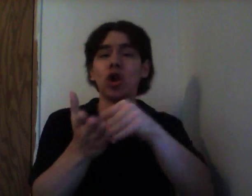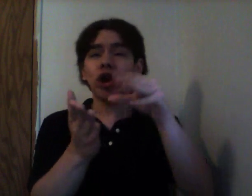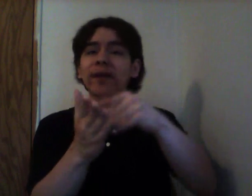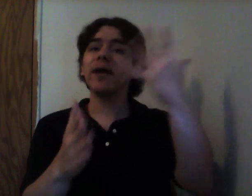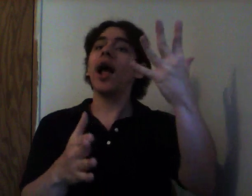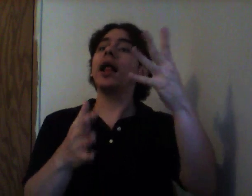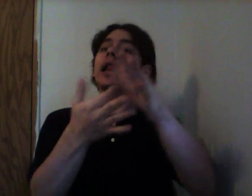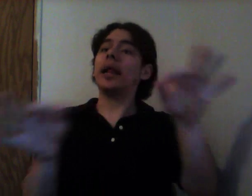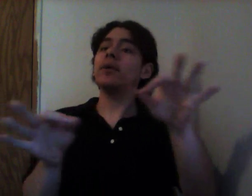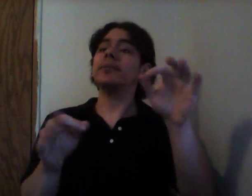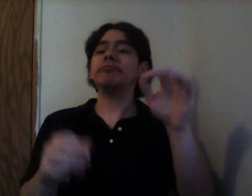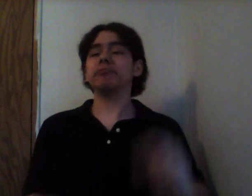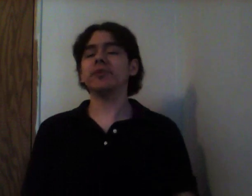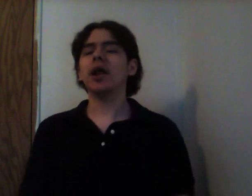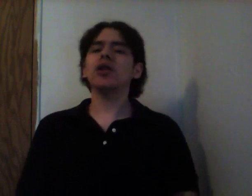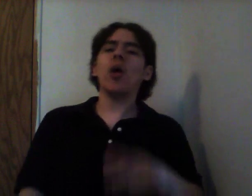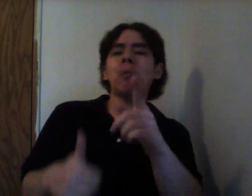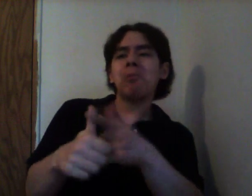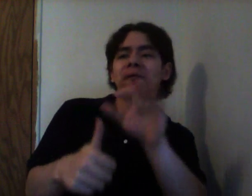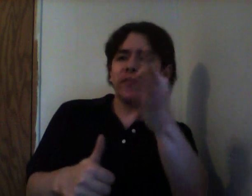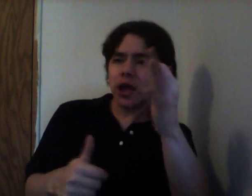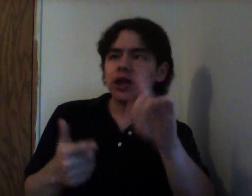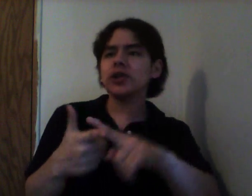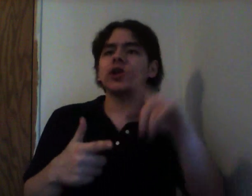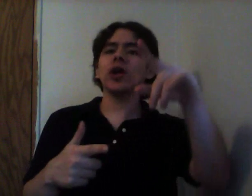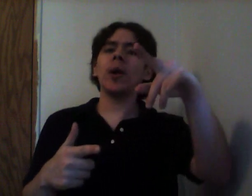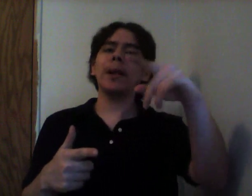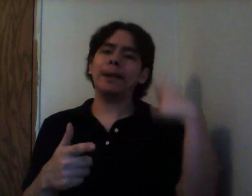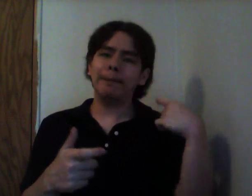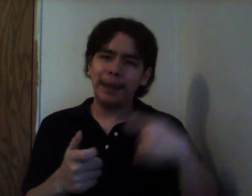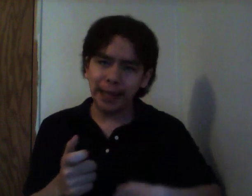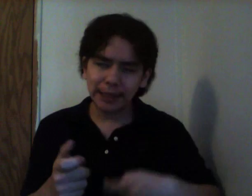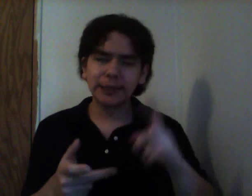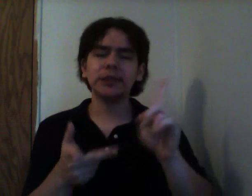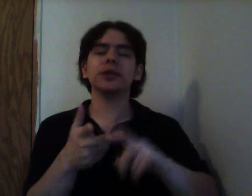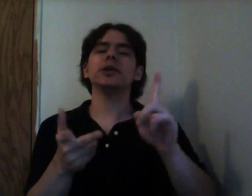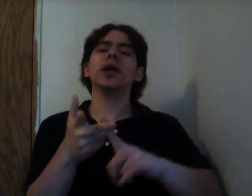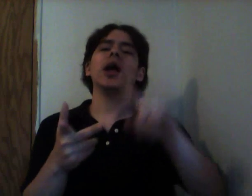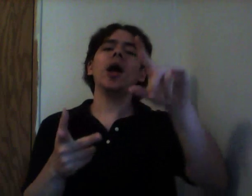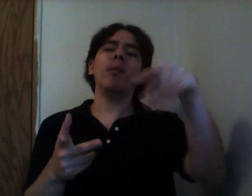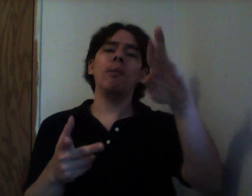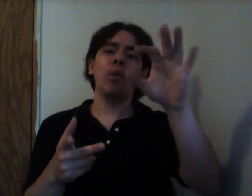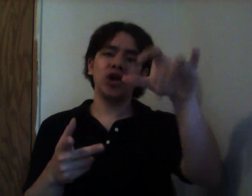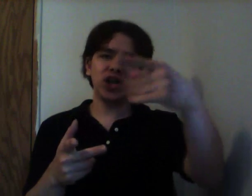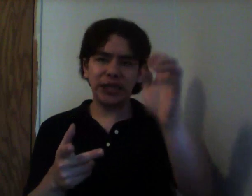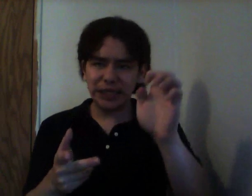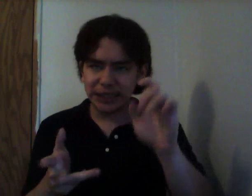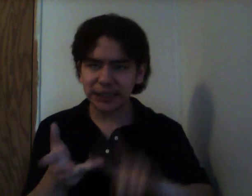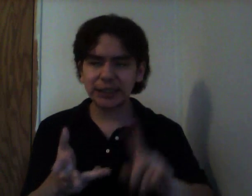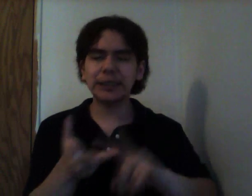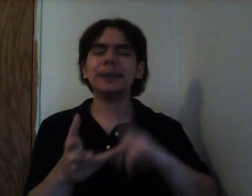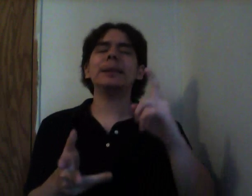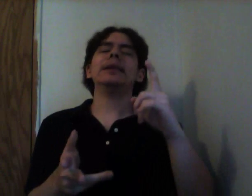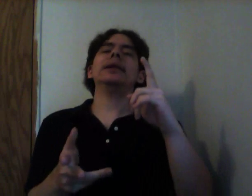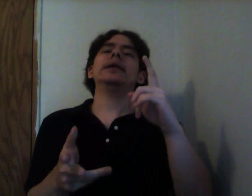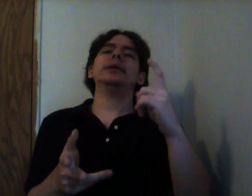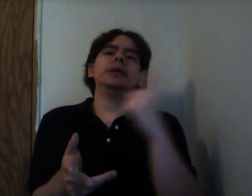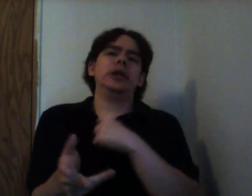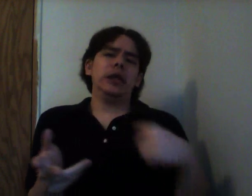German, Portuguese, Chinese, and Spanish at the moment, and all sorts of other information about myself. And I've been testing out